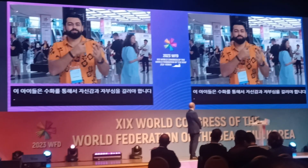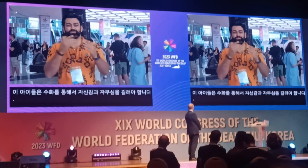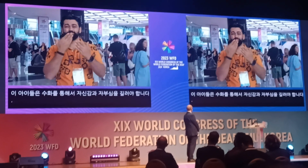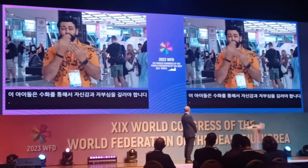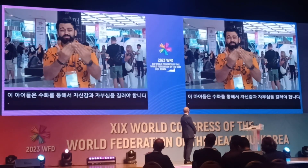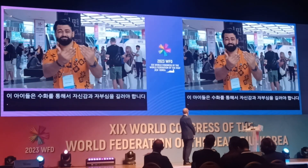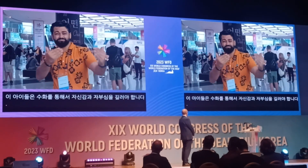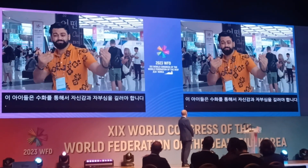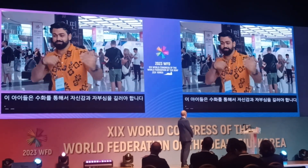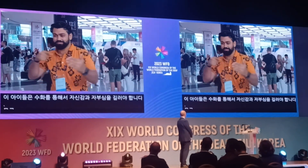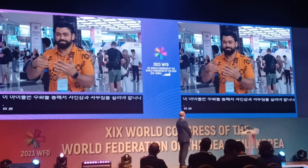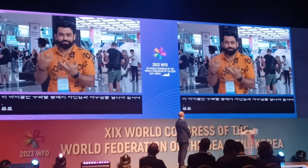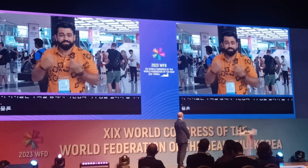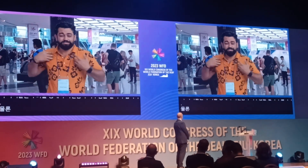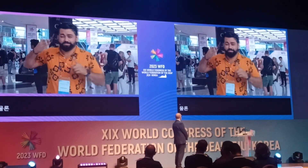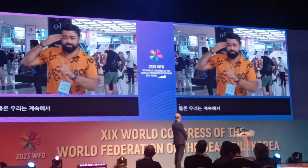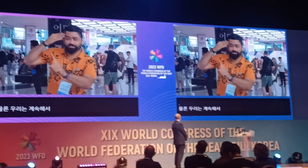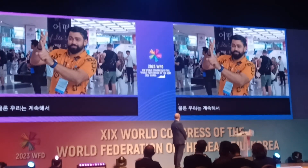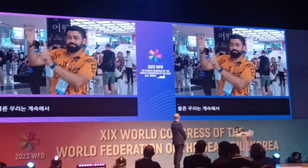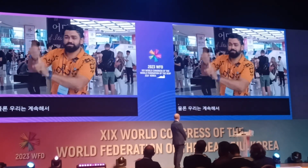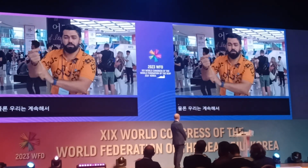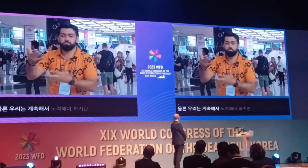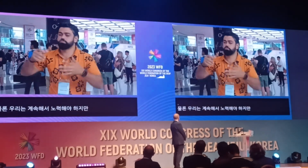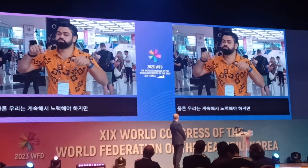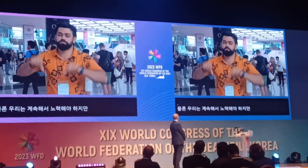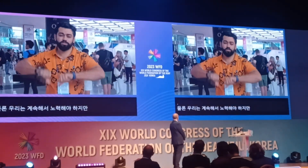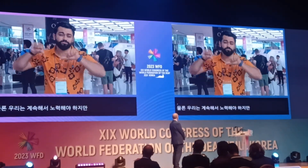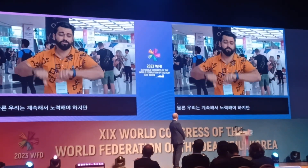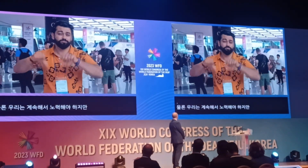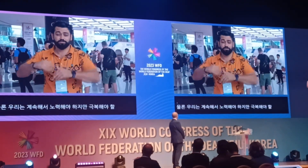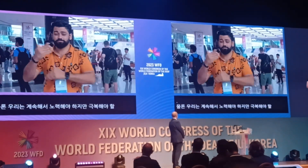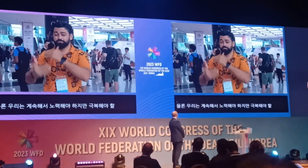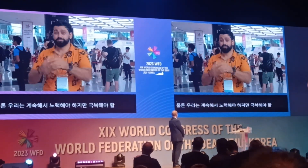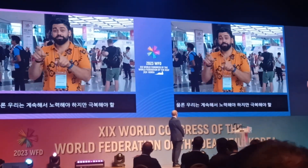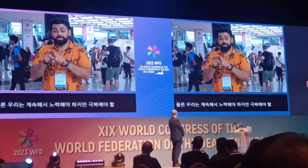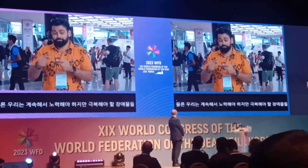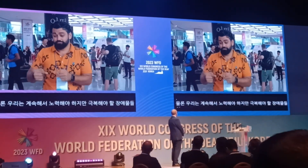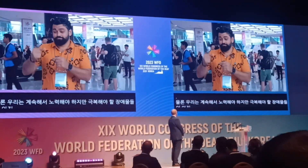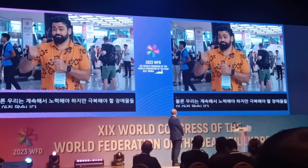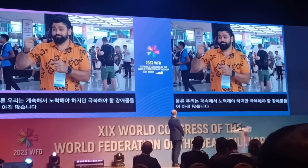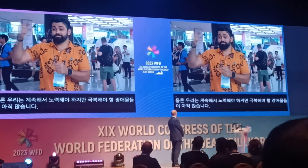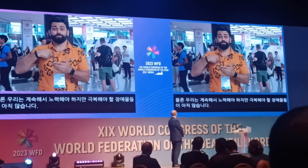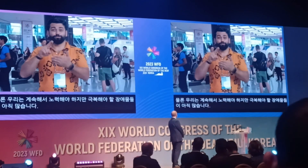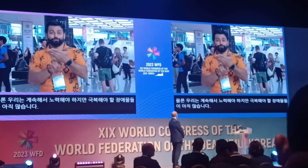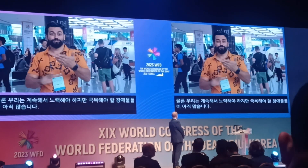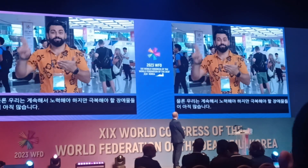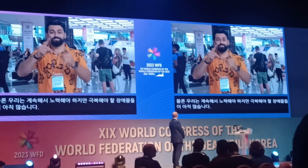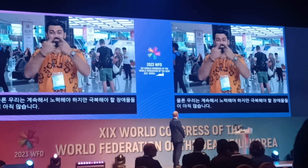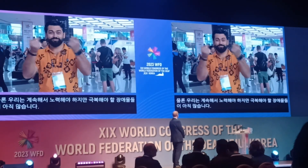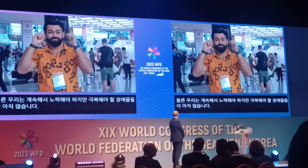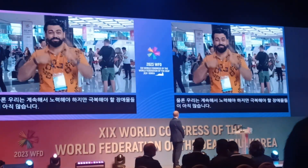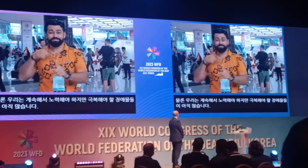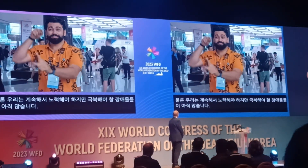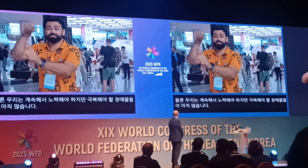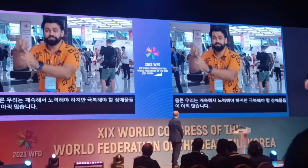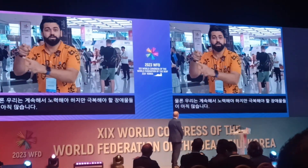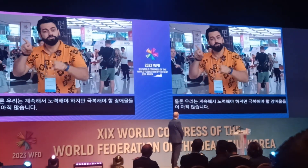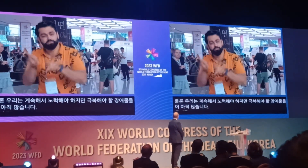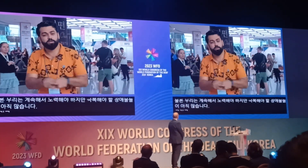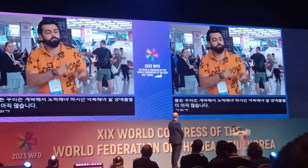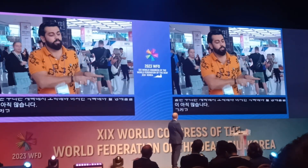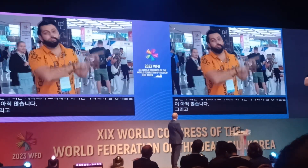Deaf people can advance in education, even though they must make up from the disadvantages of